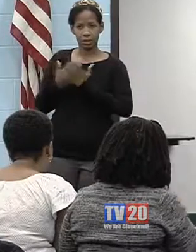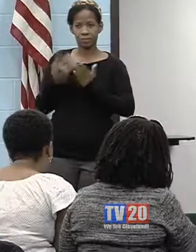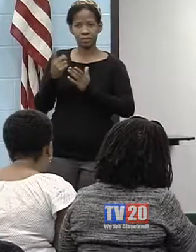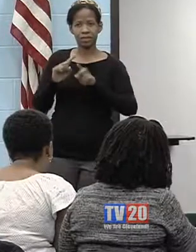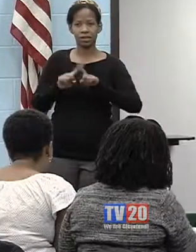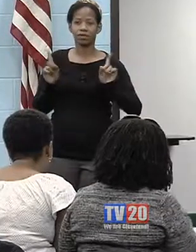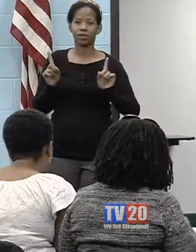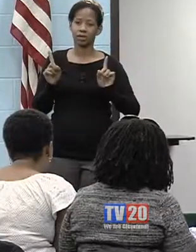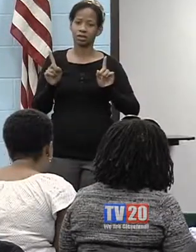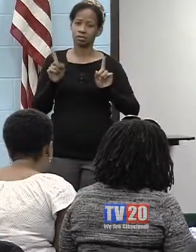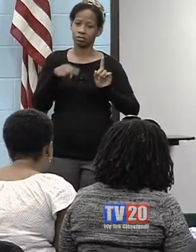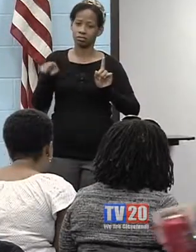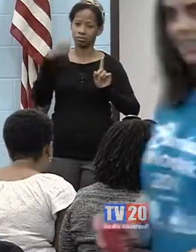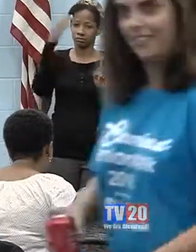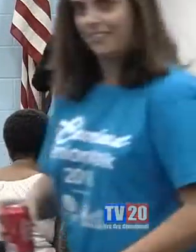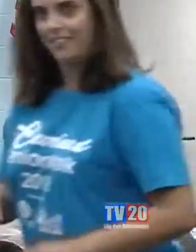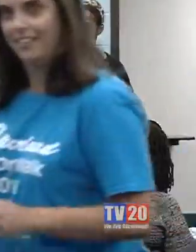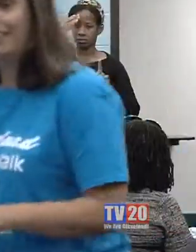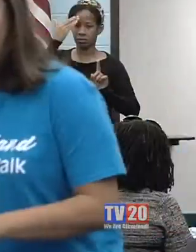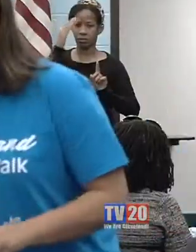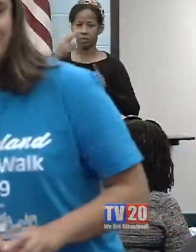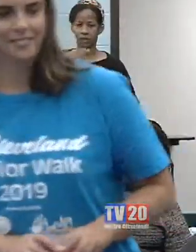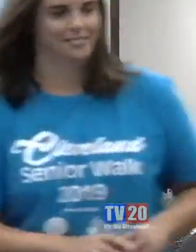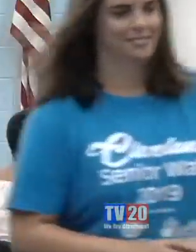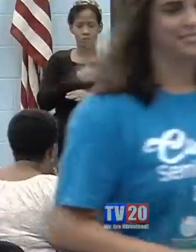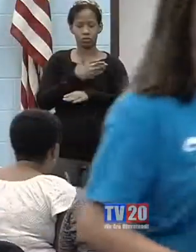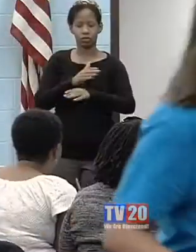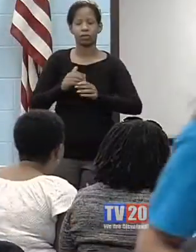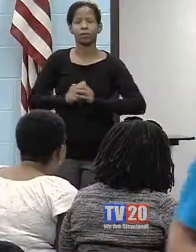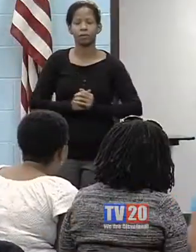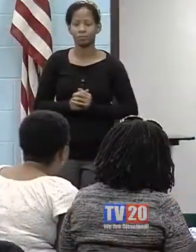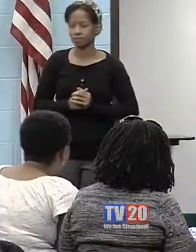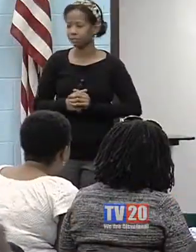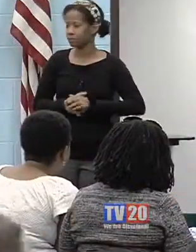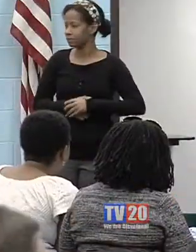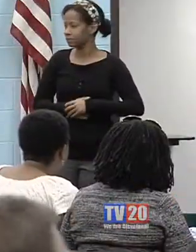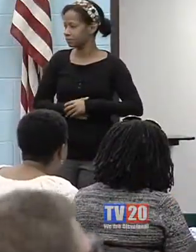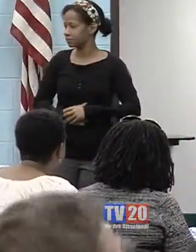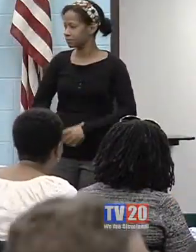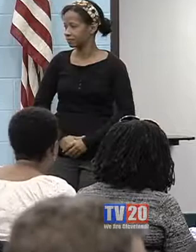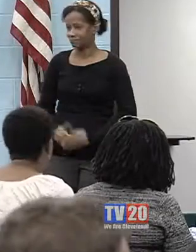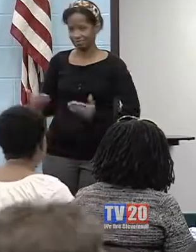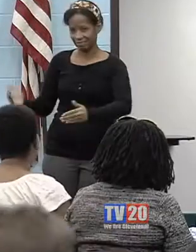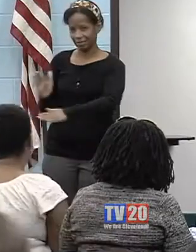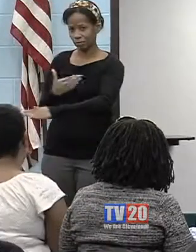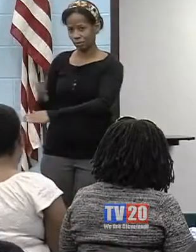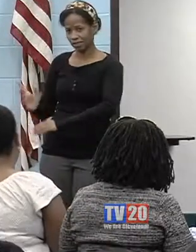something I'm sure you're all familiar with. It is Amazing Grace.